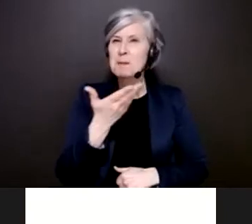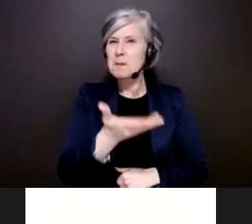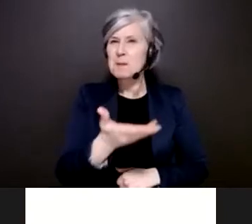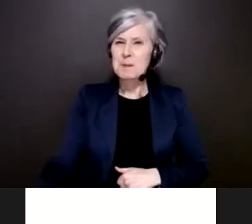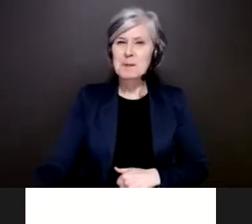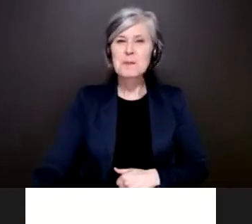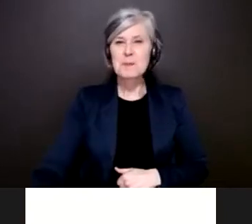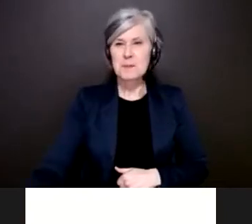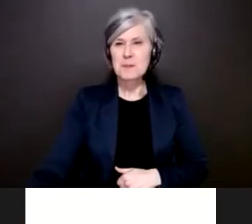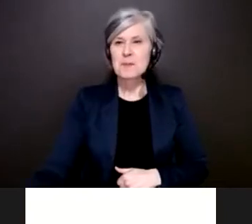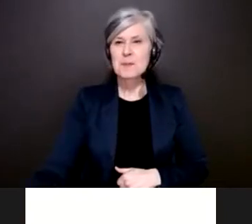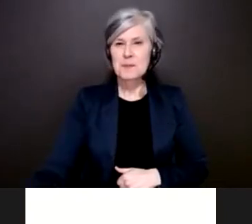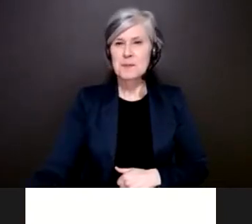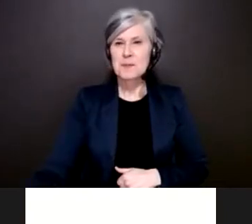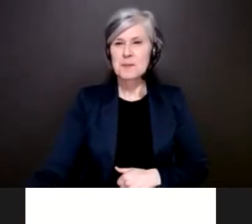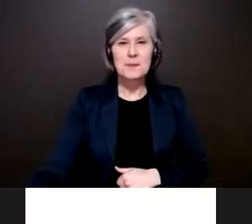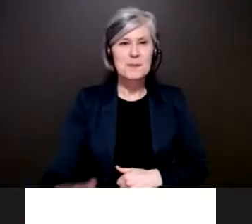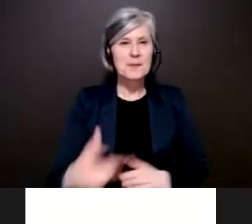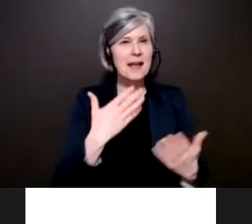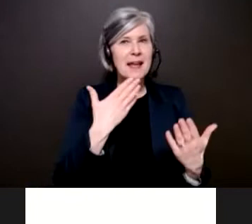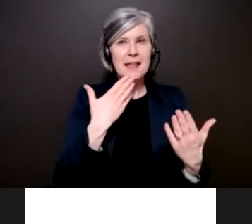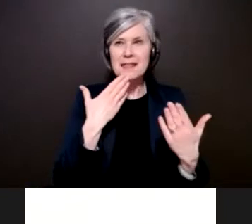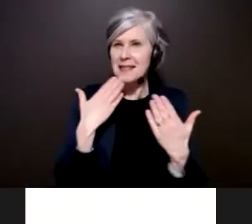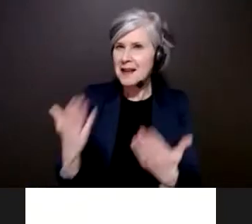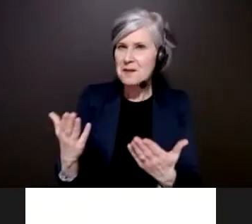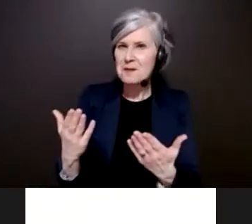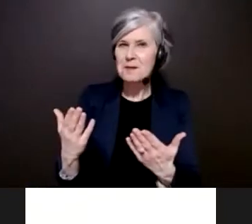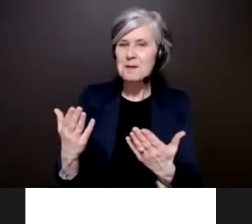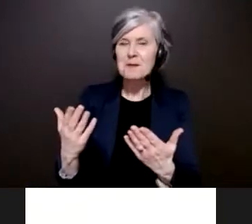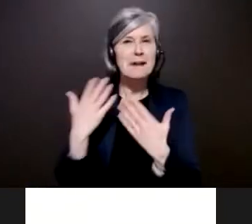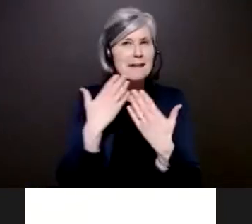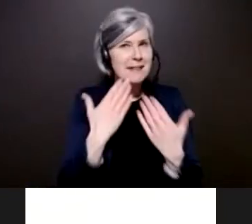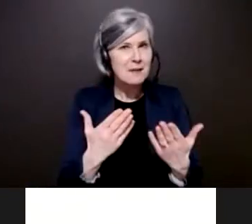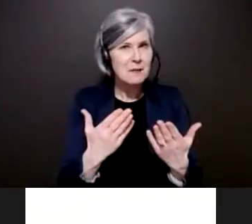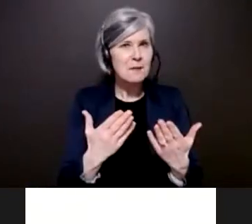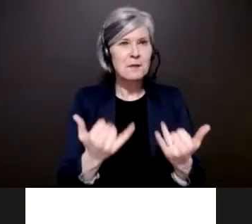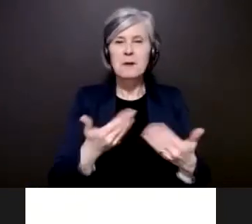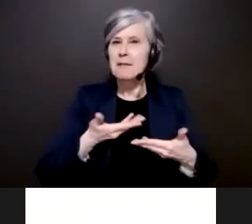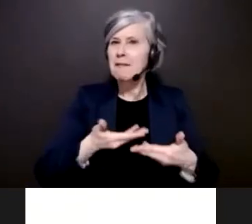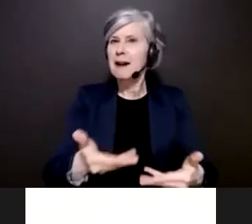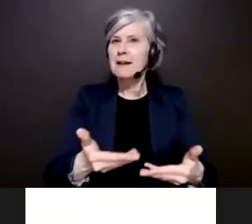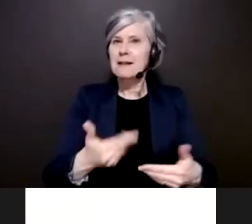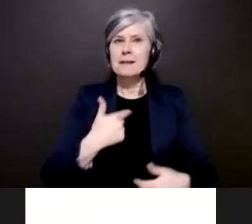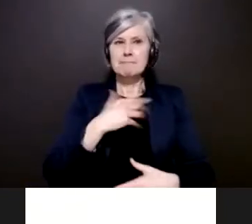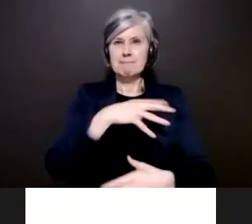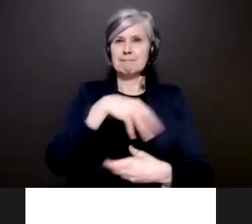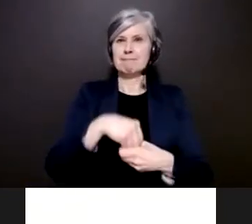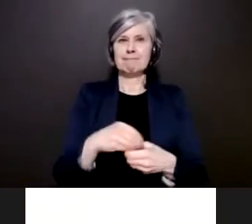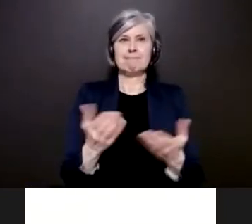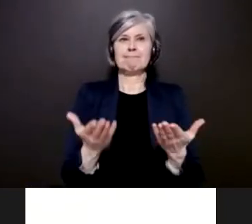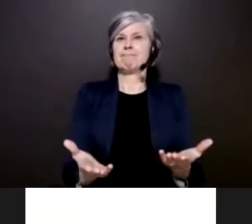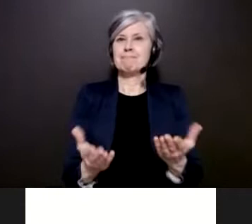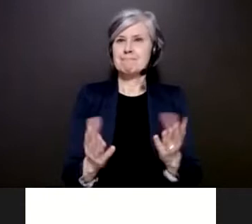Laura. Thank you for inviting me to be part of this wonderful discussion. I've really enjoyed